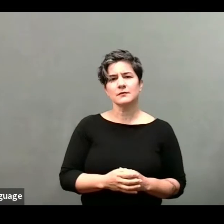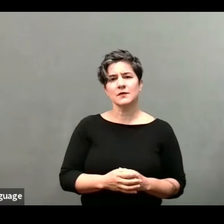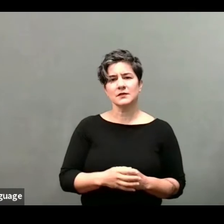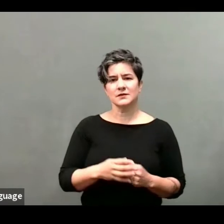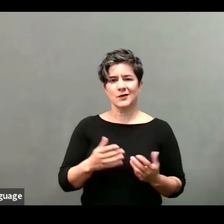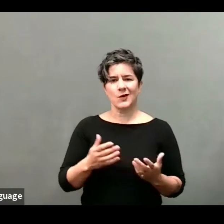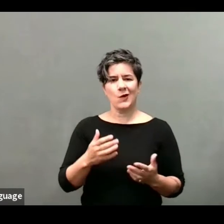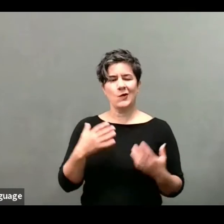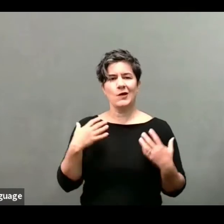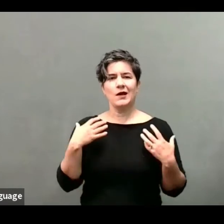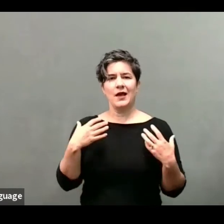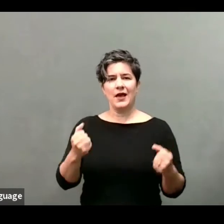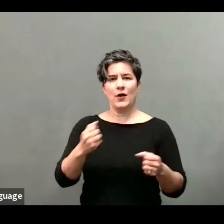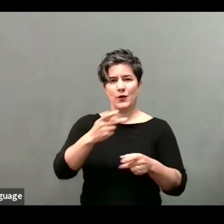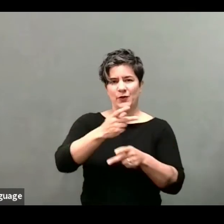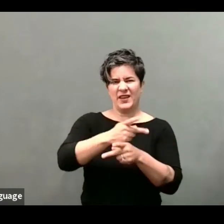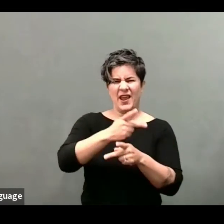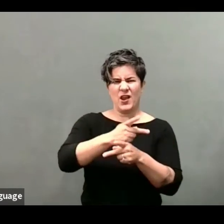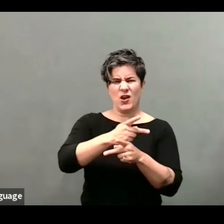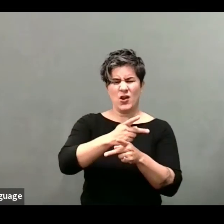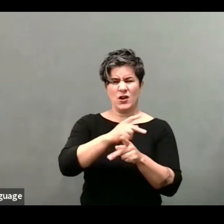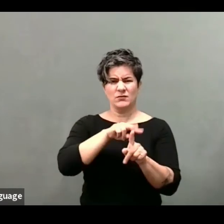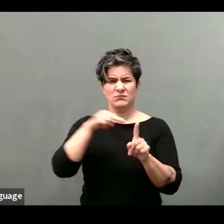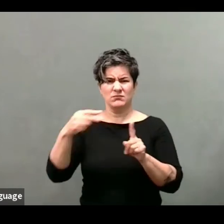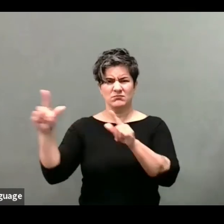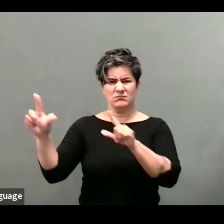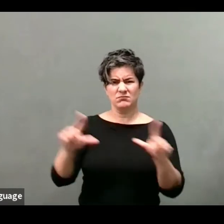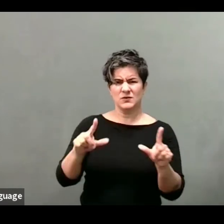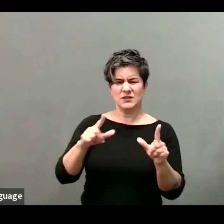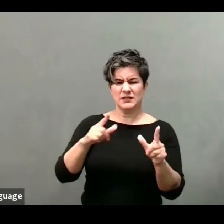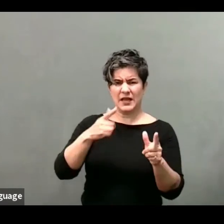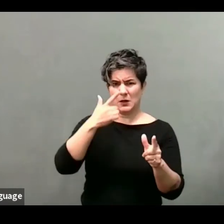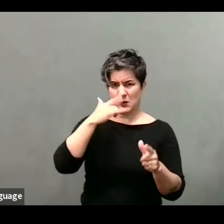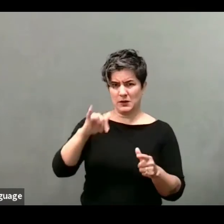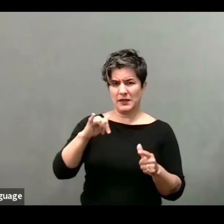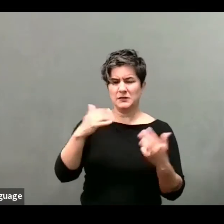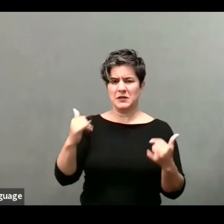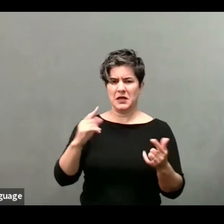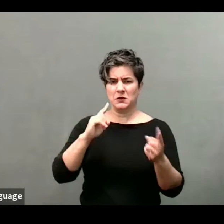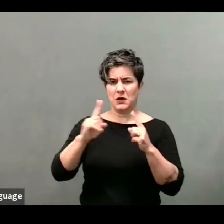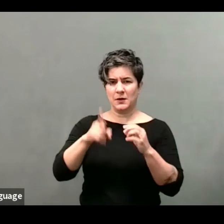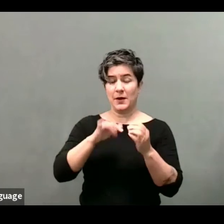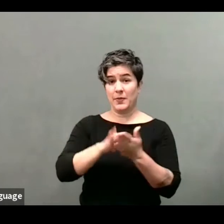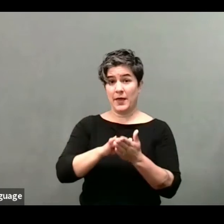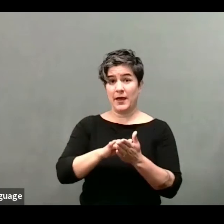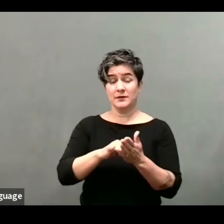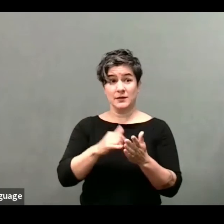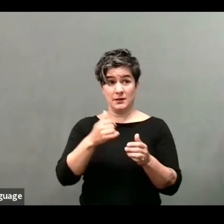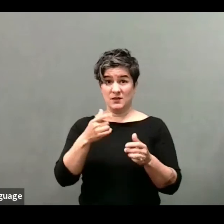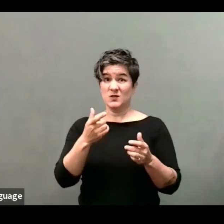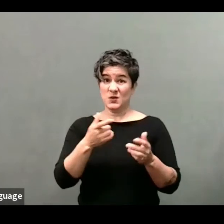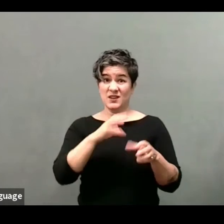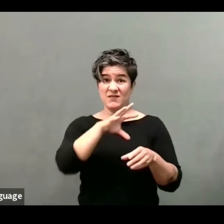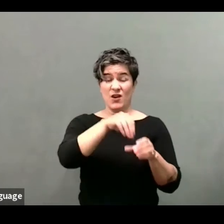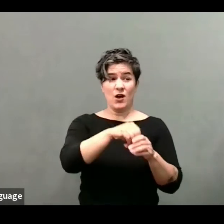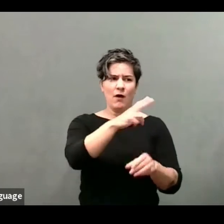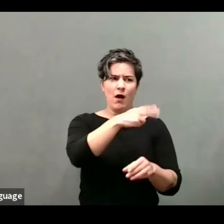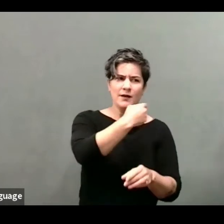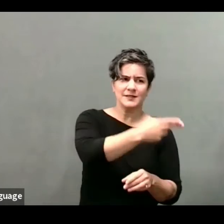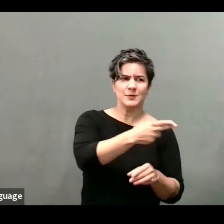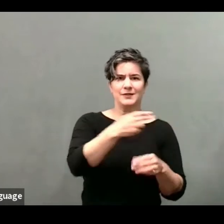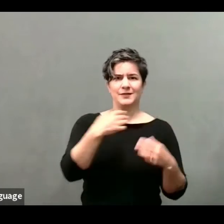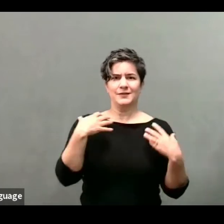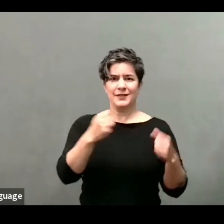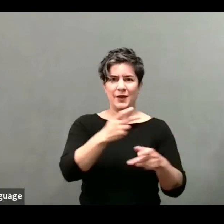looks like. Again, this might be a reminder for folks who were engaging with the healthcare system a lot and then have